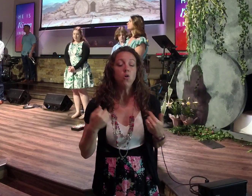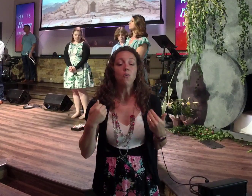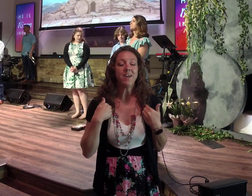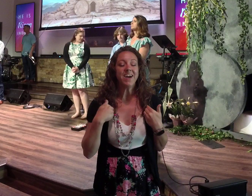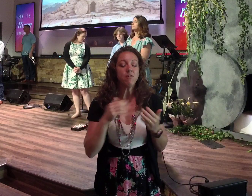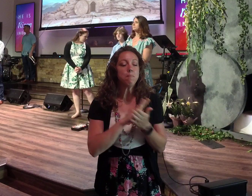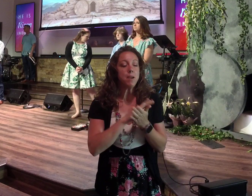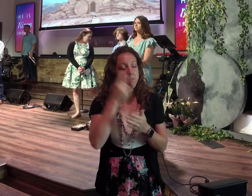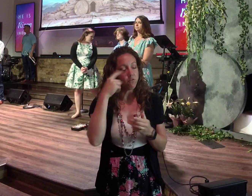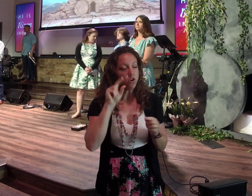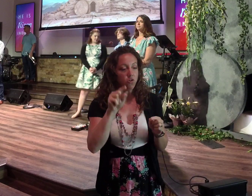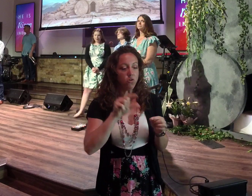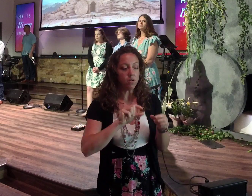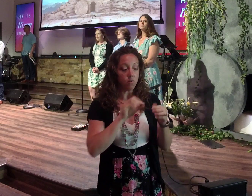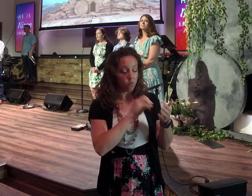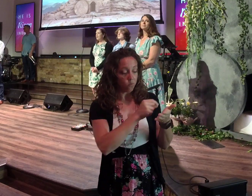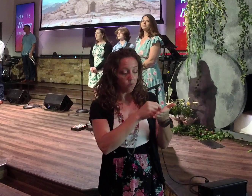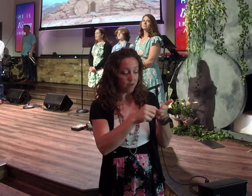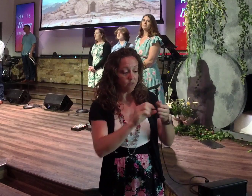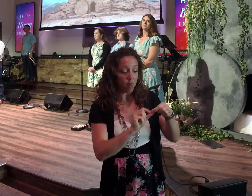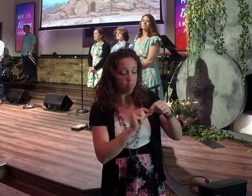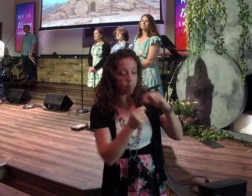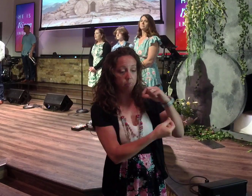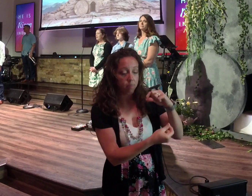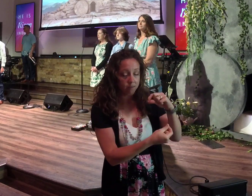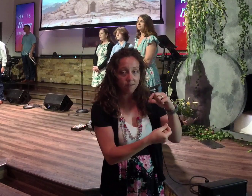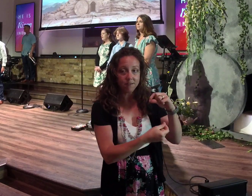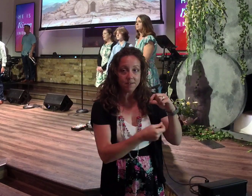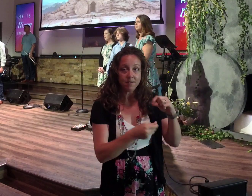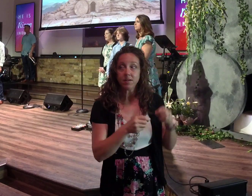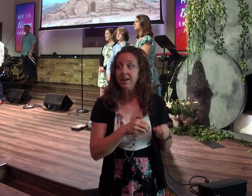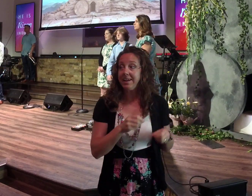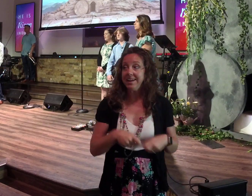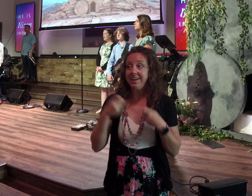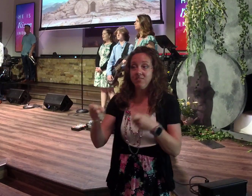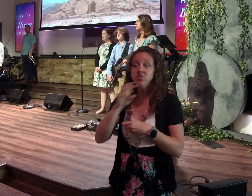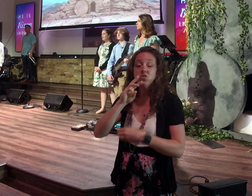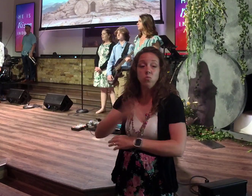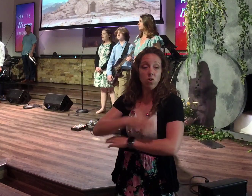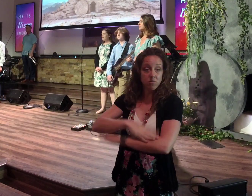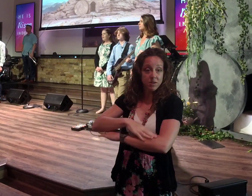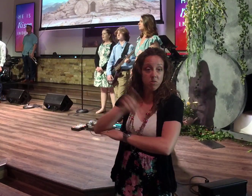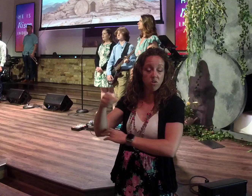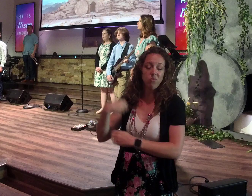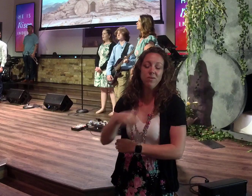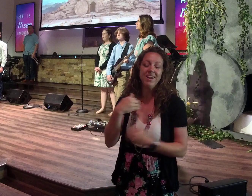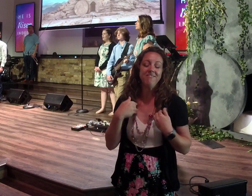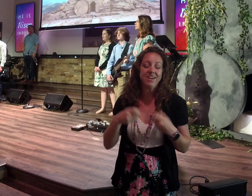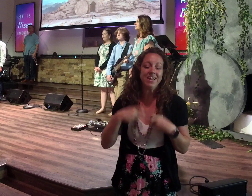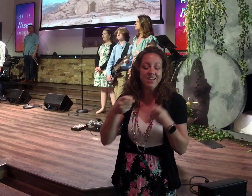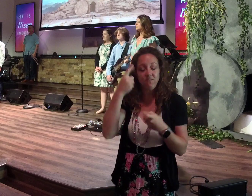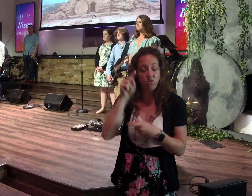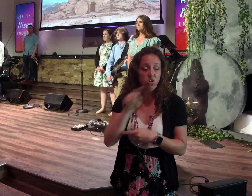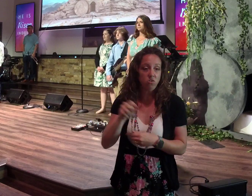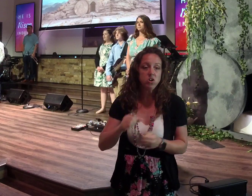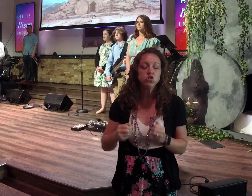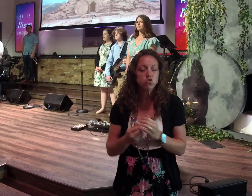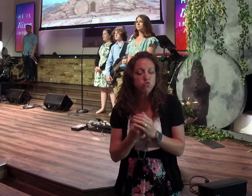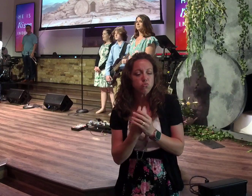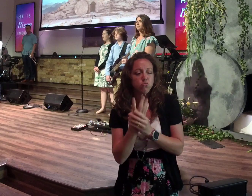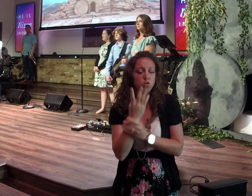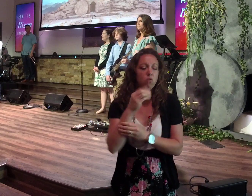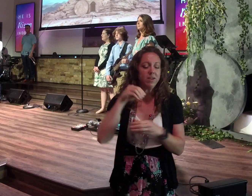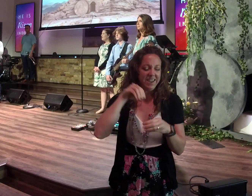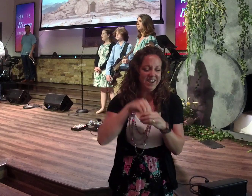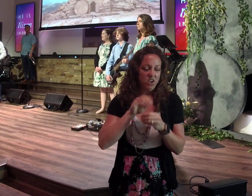on the front. It's perforated. You can tear it off. But if you would fill this out, bring it over to the welcome desk. We have a gift for you, some stuff to help you grow